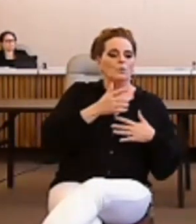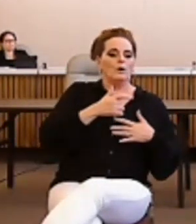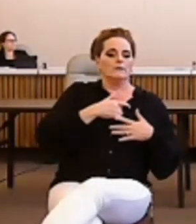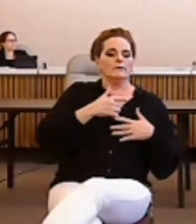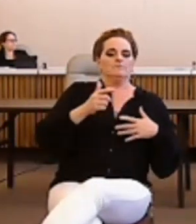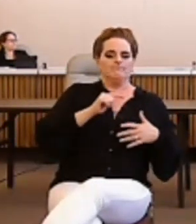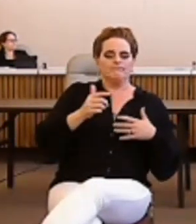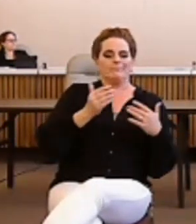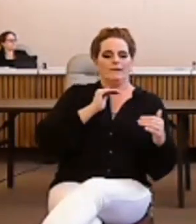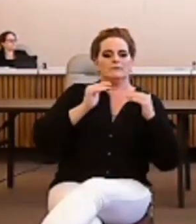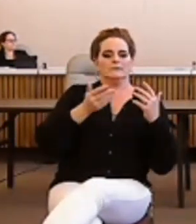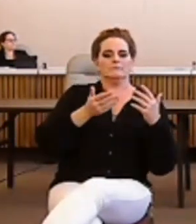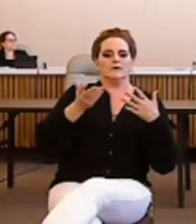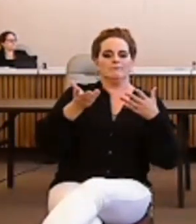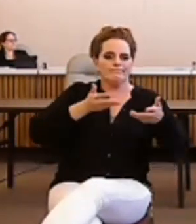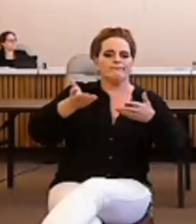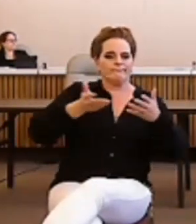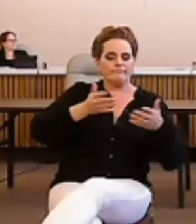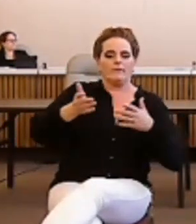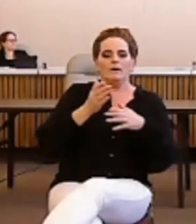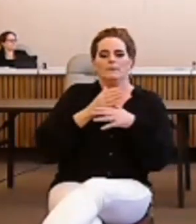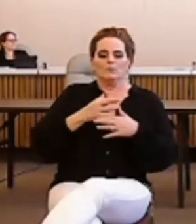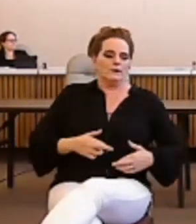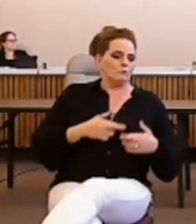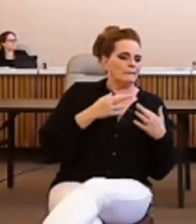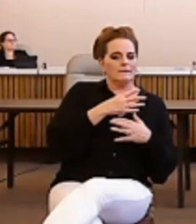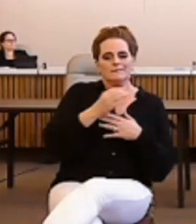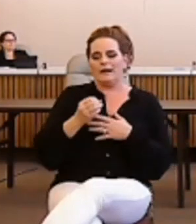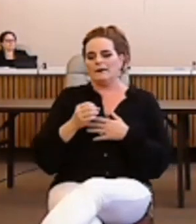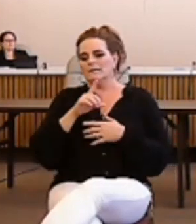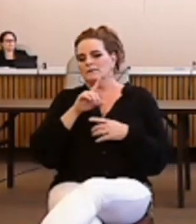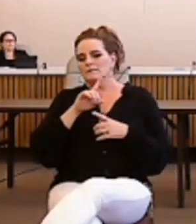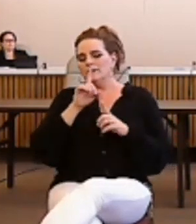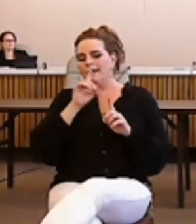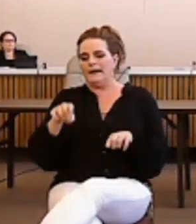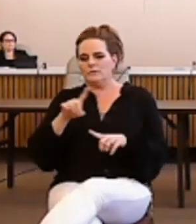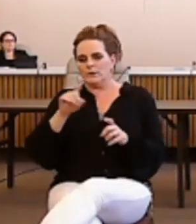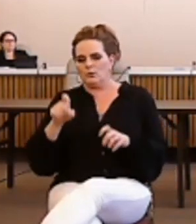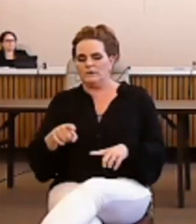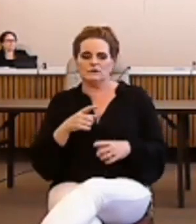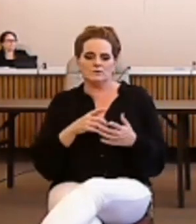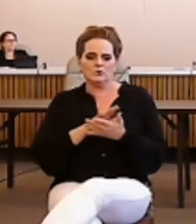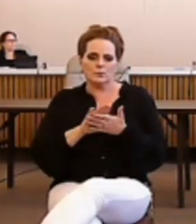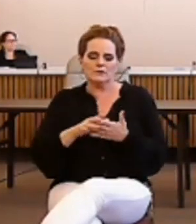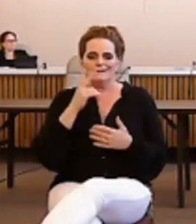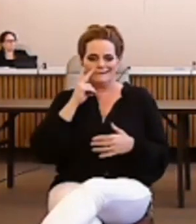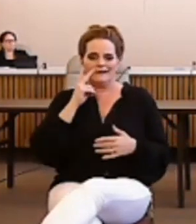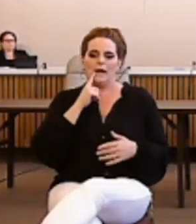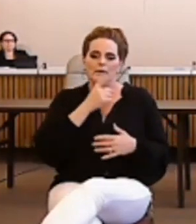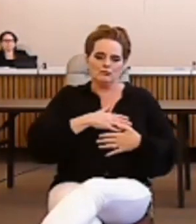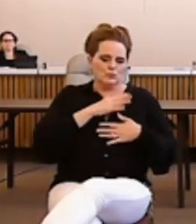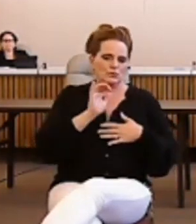take between the residents and the applicant, answering questions and making adjustments. It was very nice to see. I appreciate